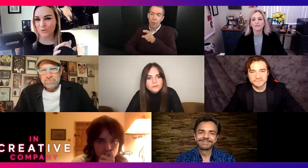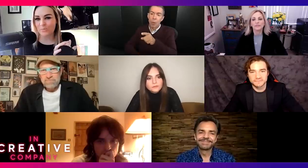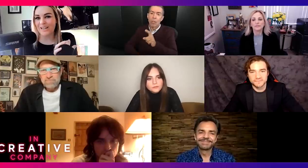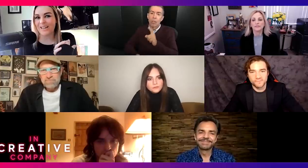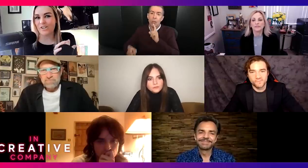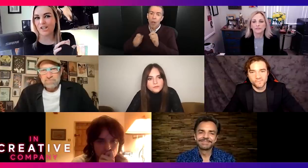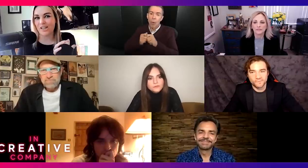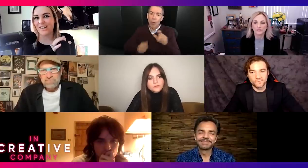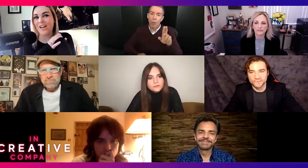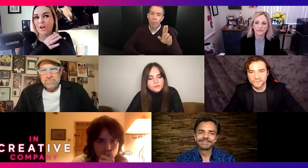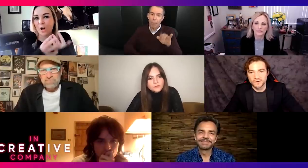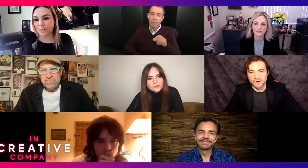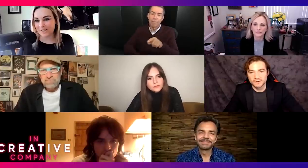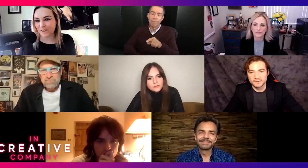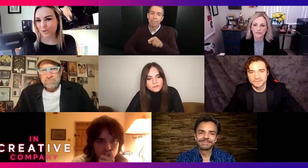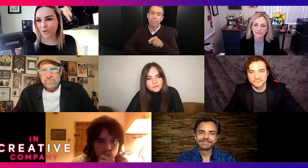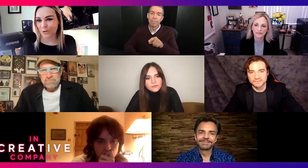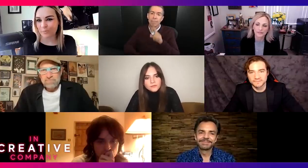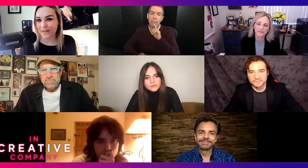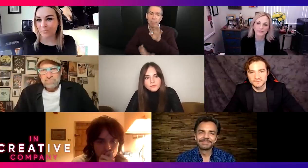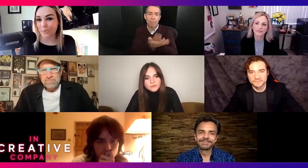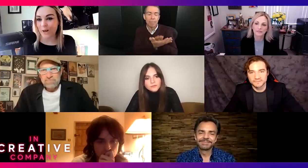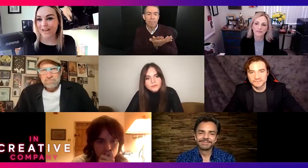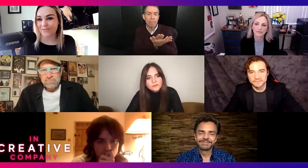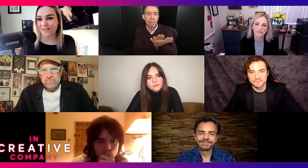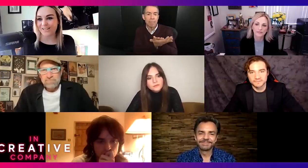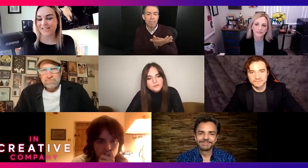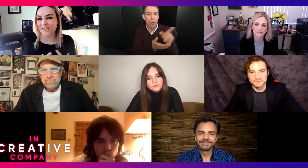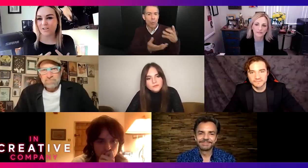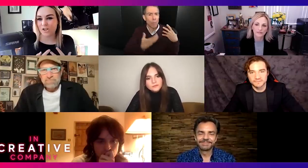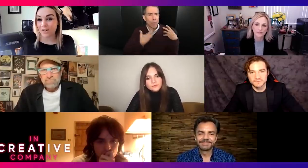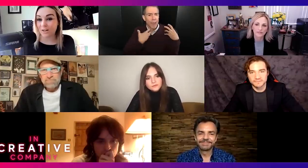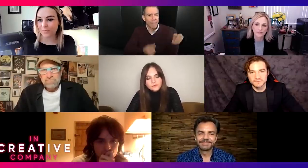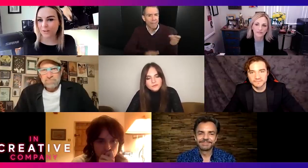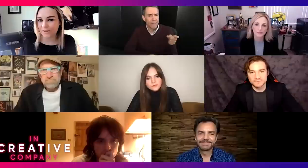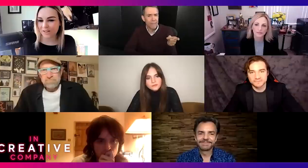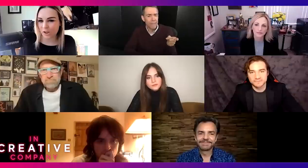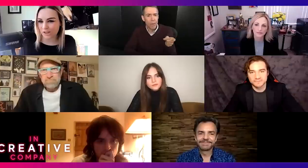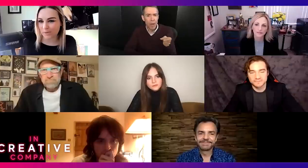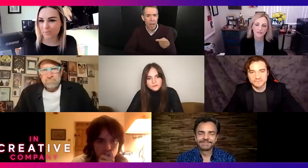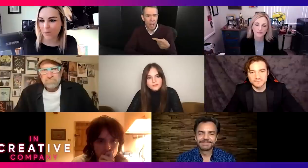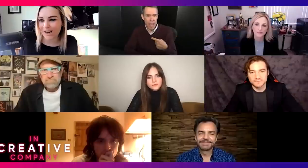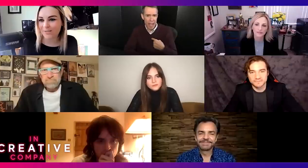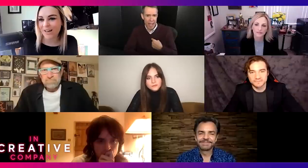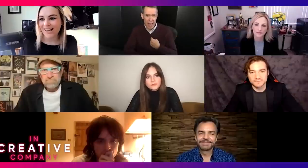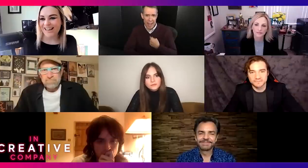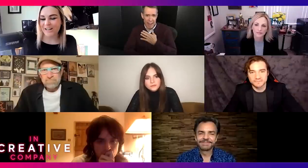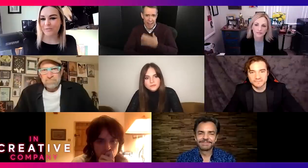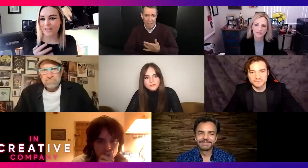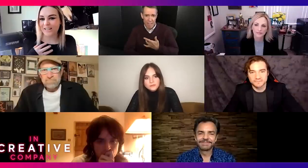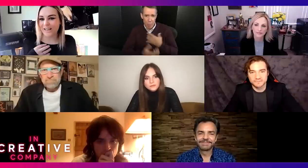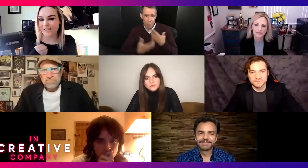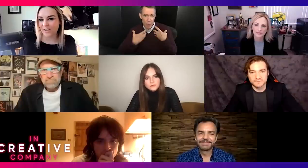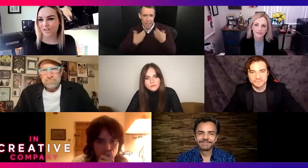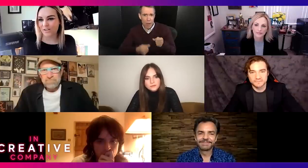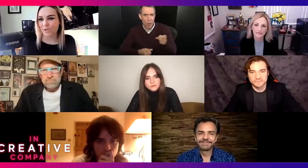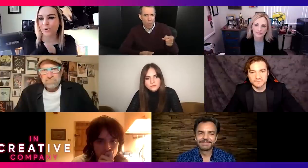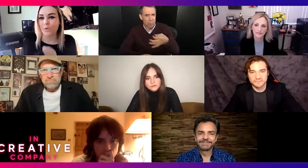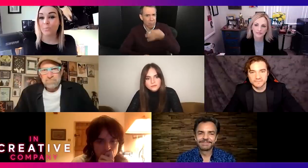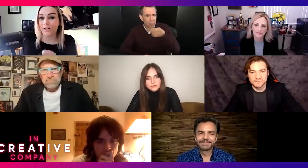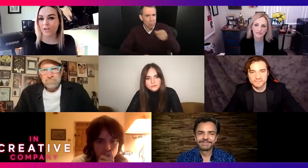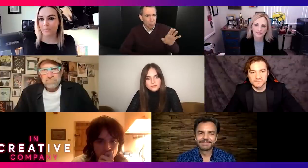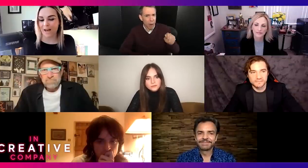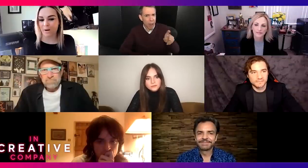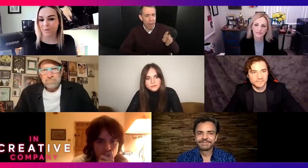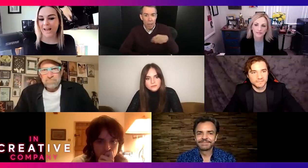talking to Ruby and she compliments her daughter on being brave and says that she never feels like she's been brave. And I feel like that tells us